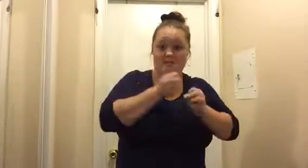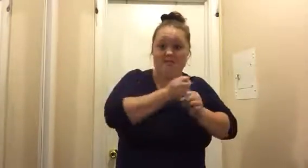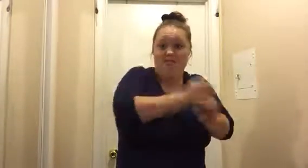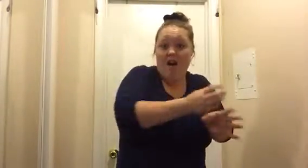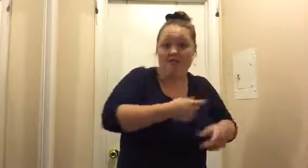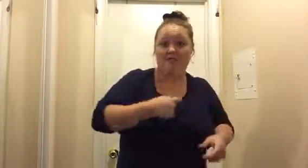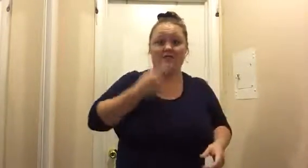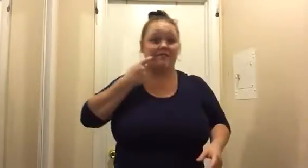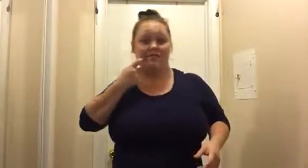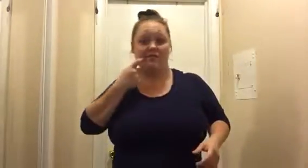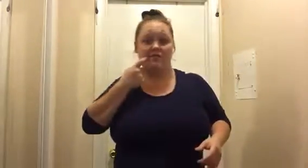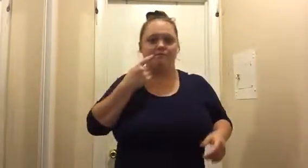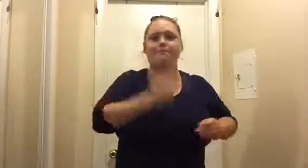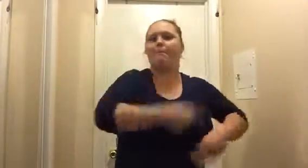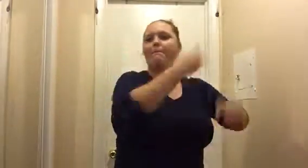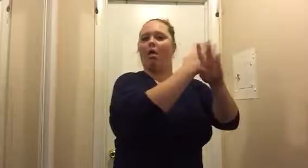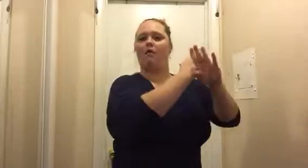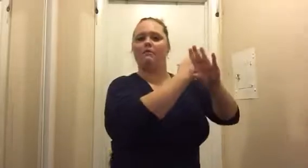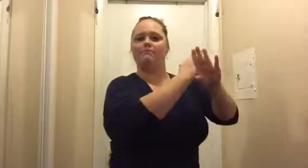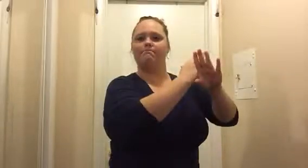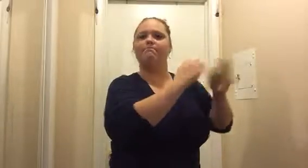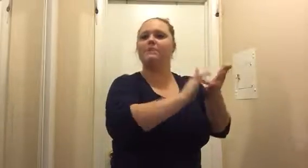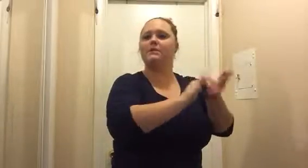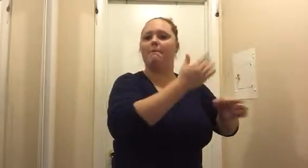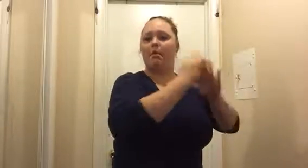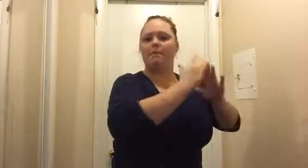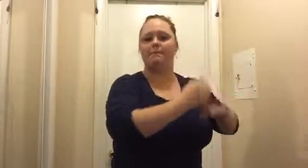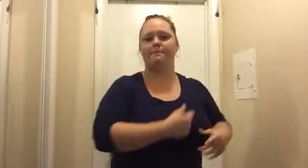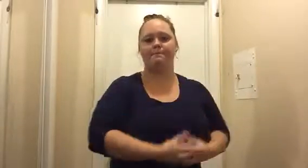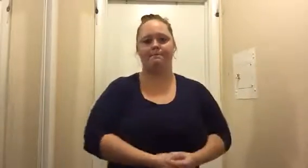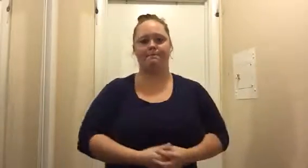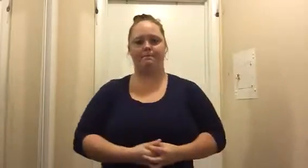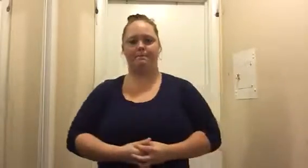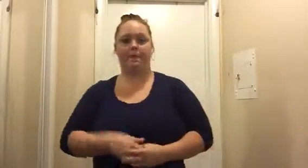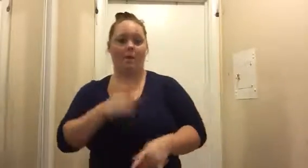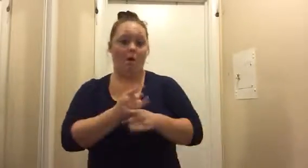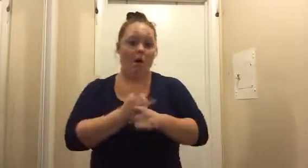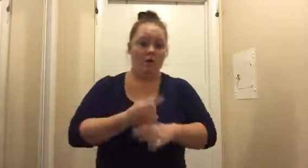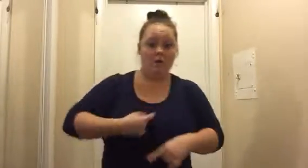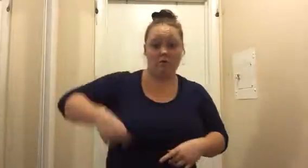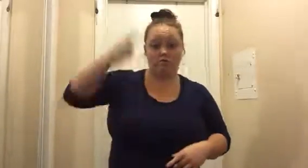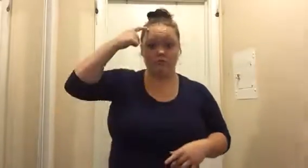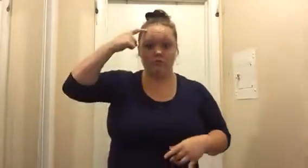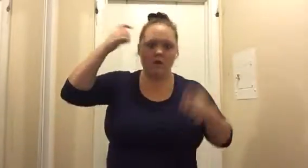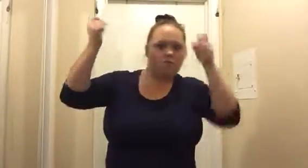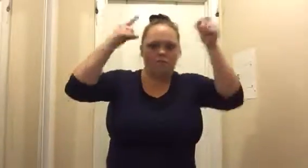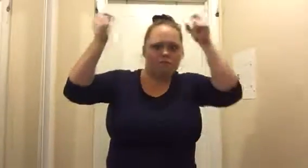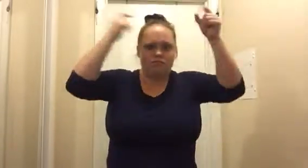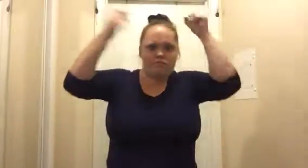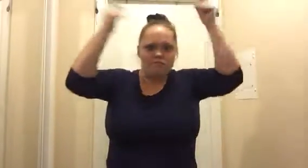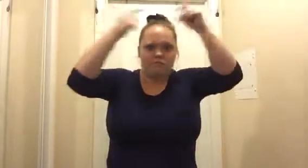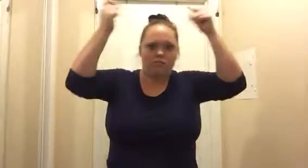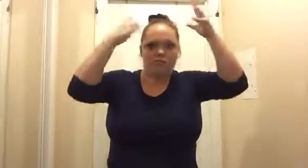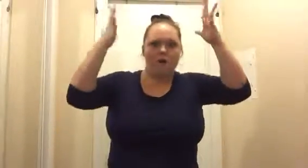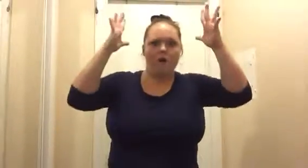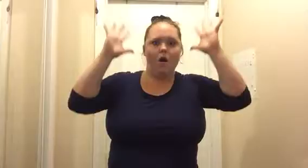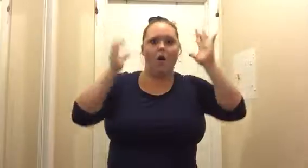your brain, right? And every time you drink alcohol, those endorphins rush through the door and they raise hell in your brain and your neural